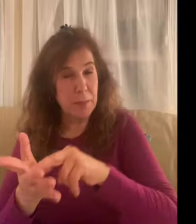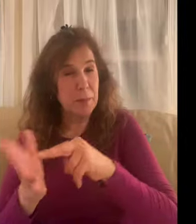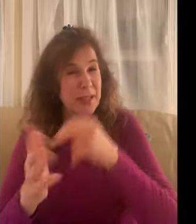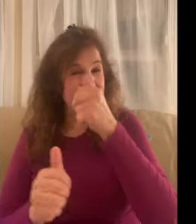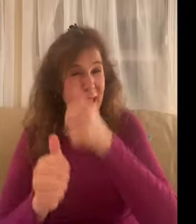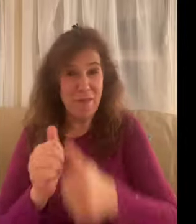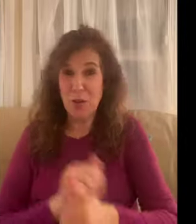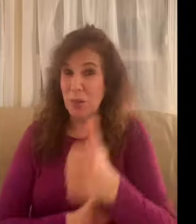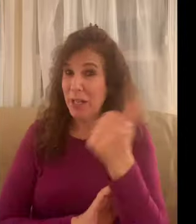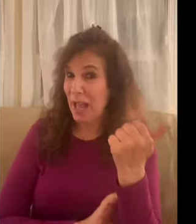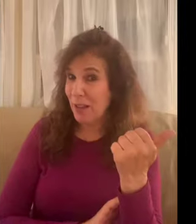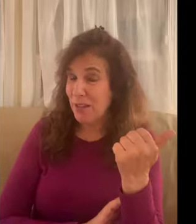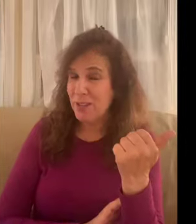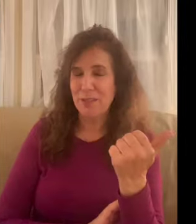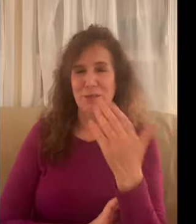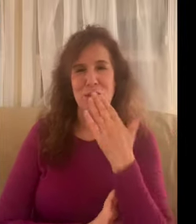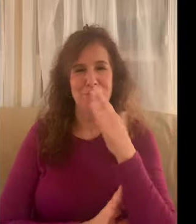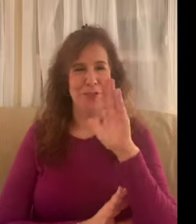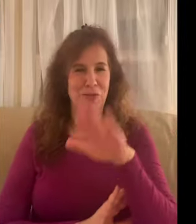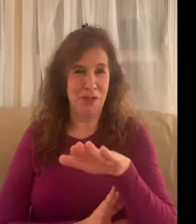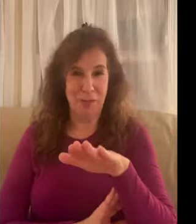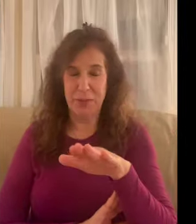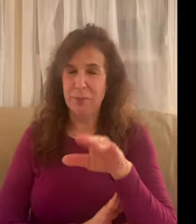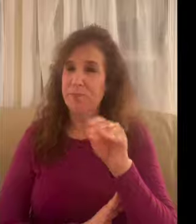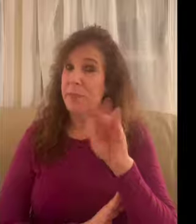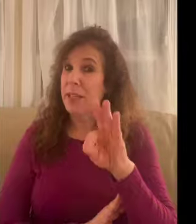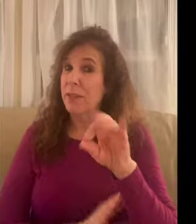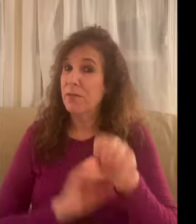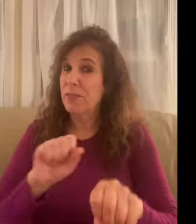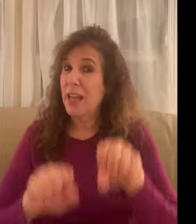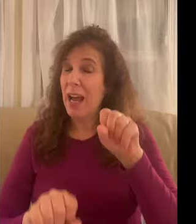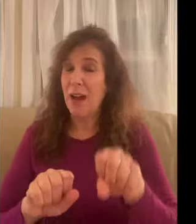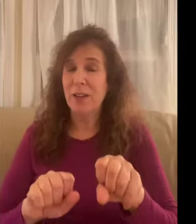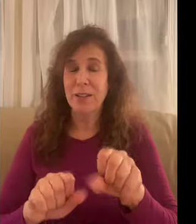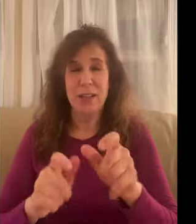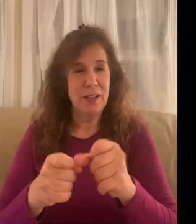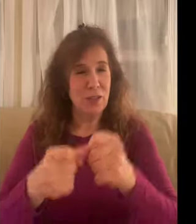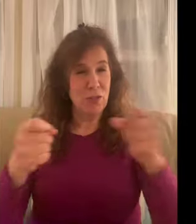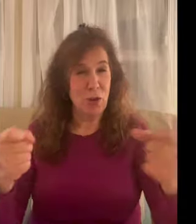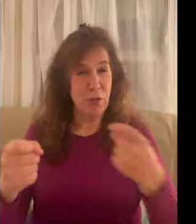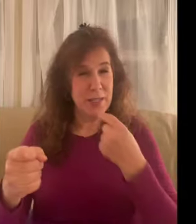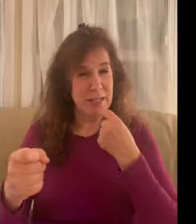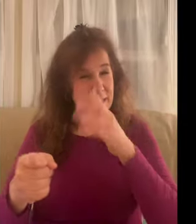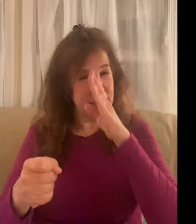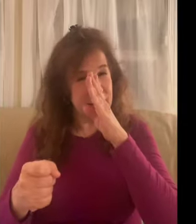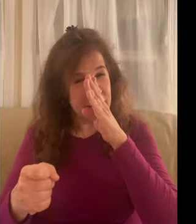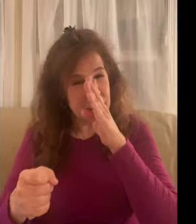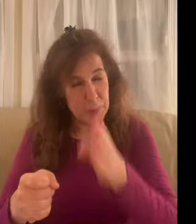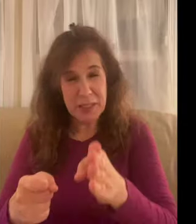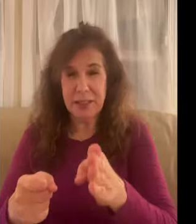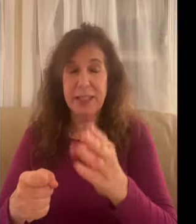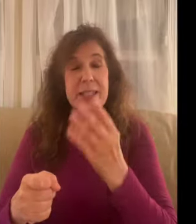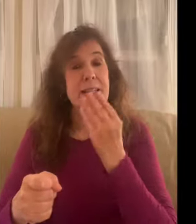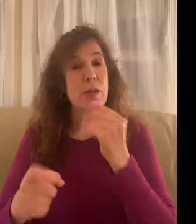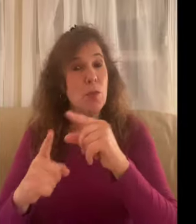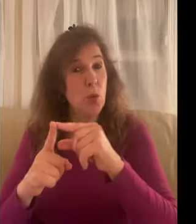had any doubts, it says it even explicitly, Vatishachet haaretz lifnei Elokim. That means that the